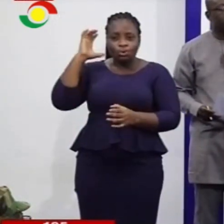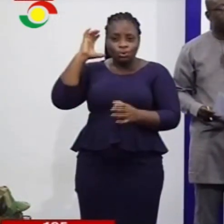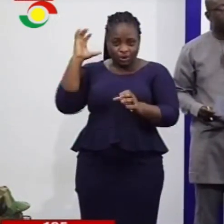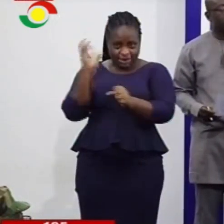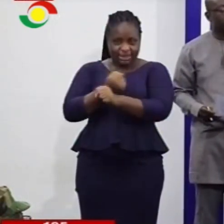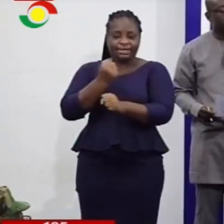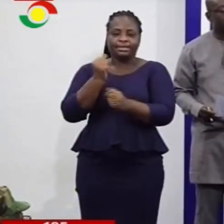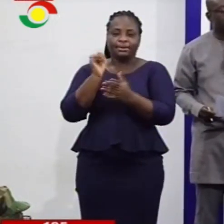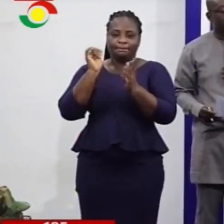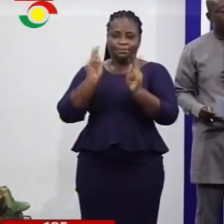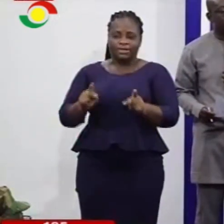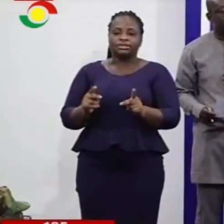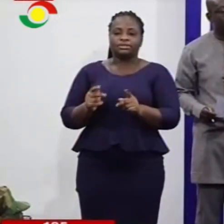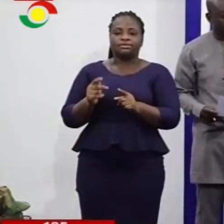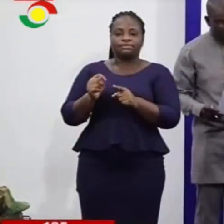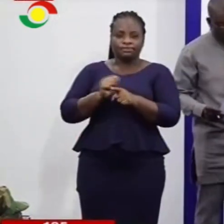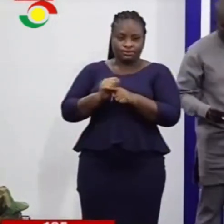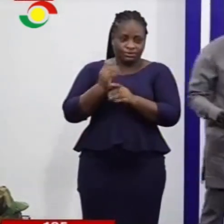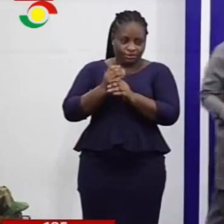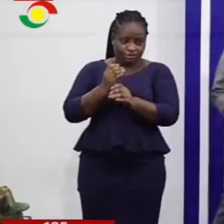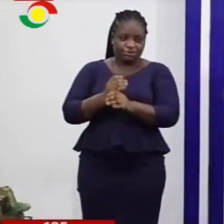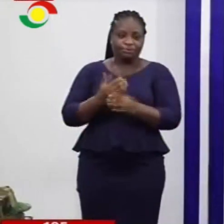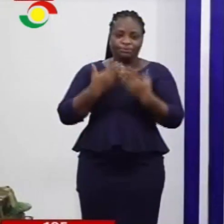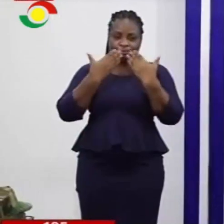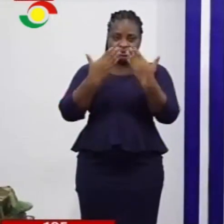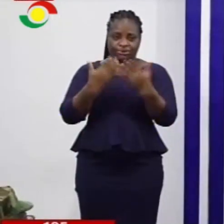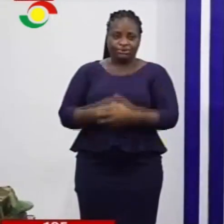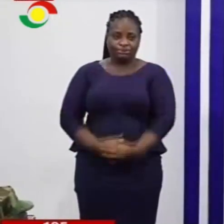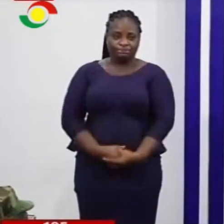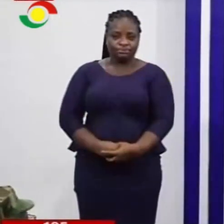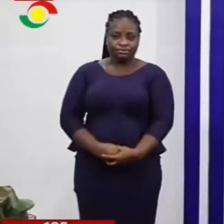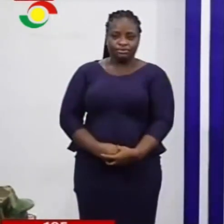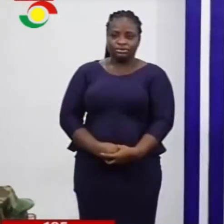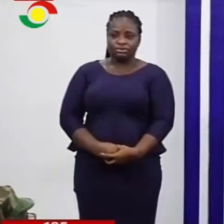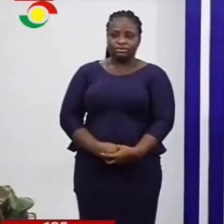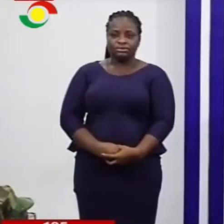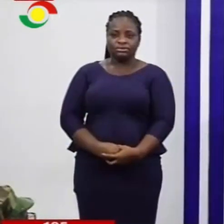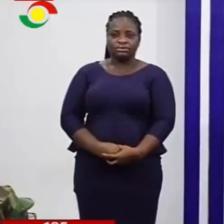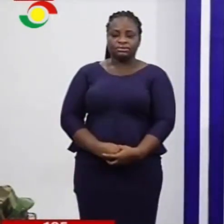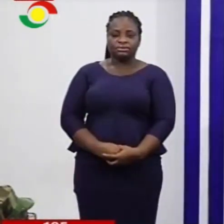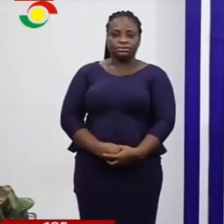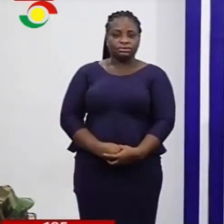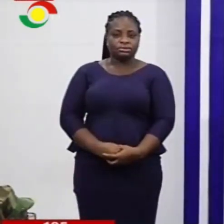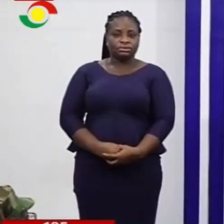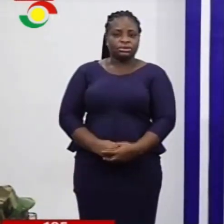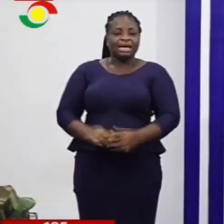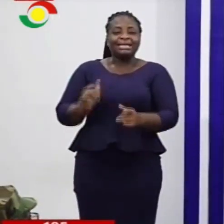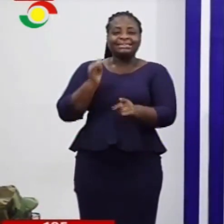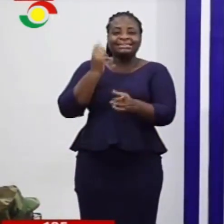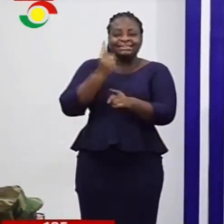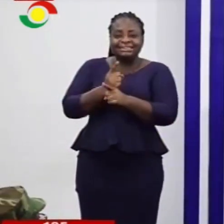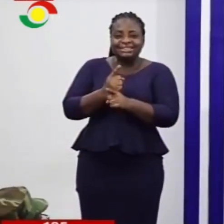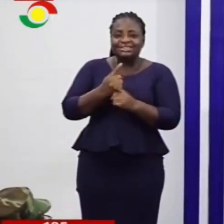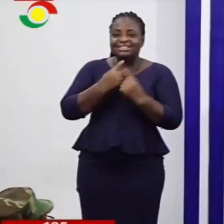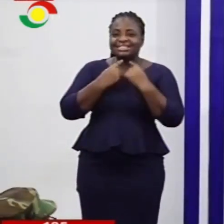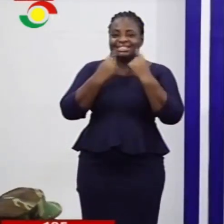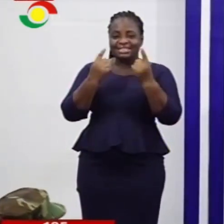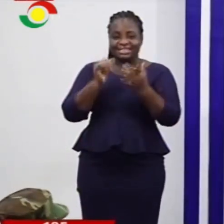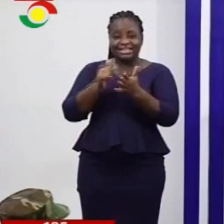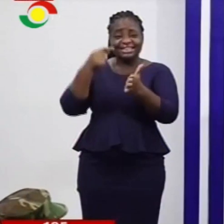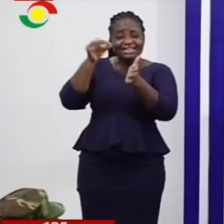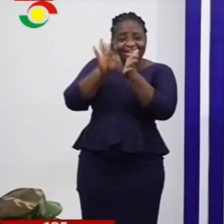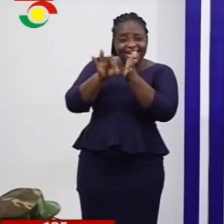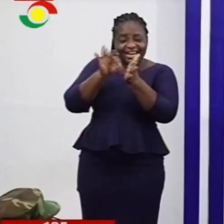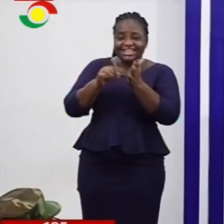for treatment. Thank you very much. Thank you, Honorable Minister. So just to go over, the count shows that we